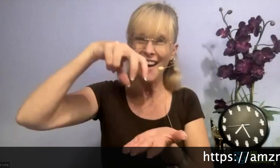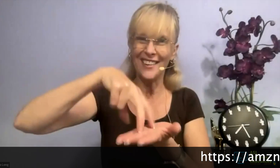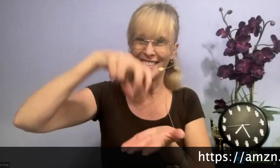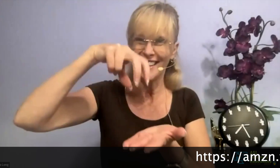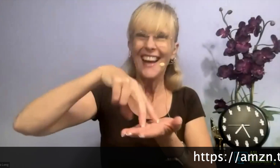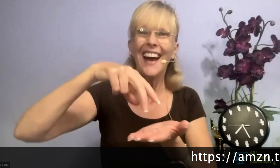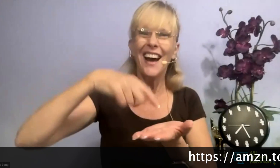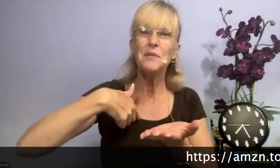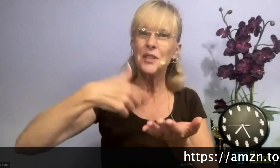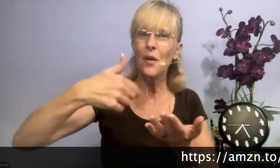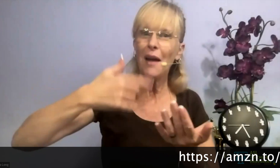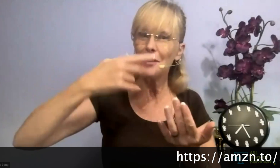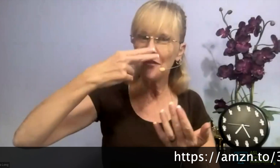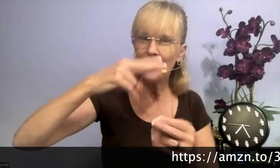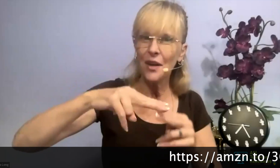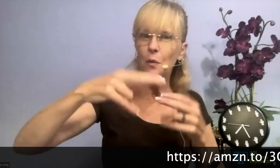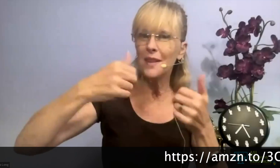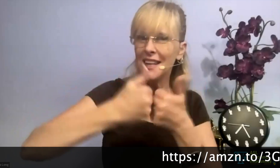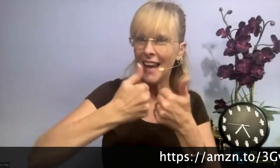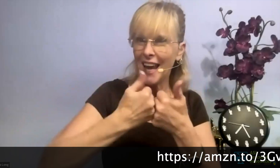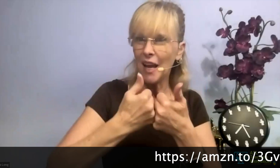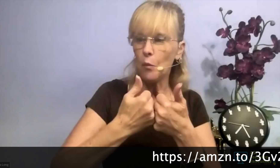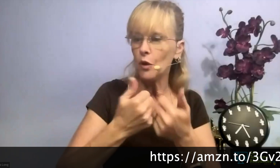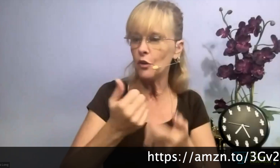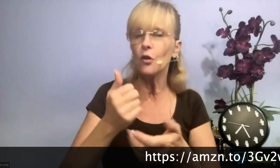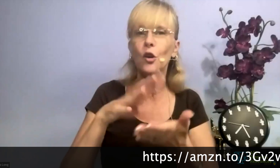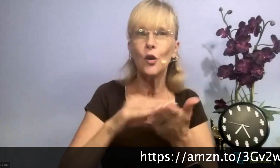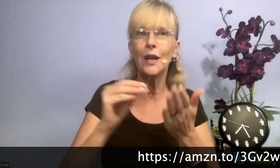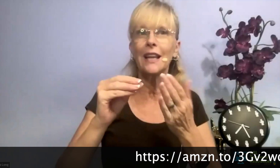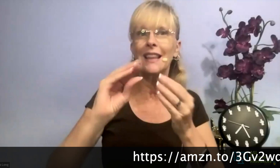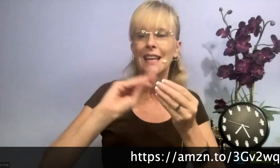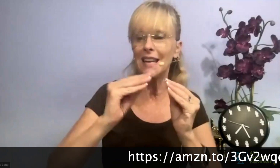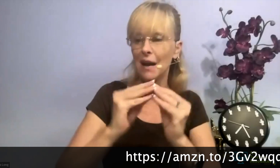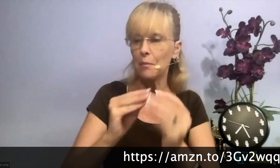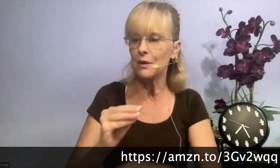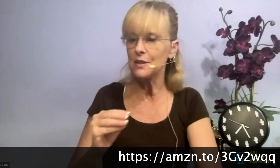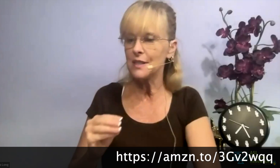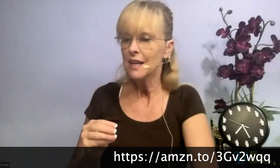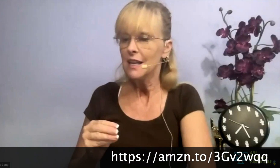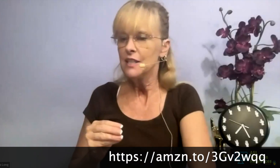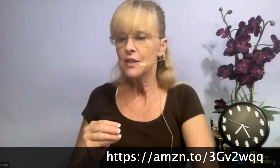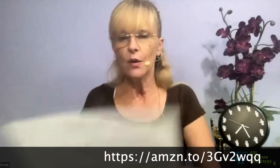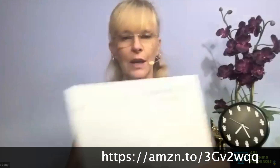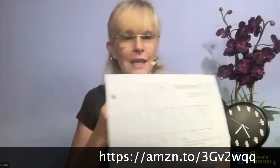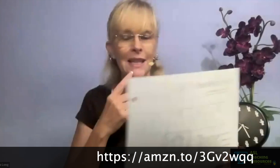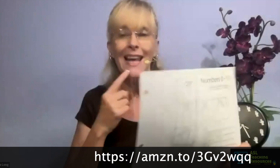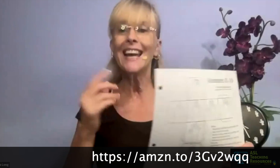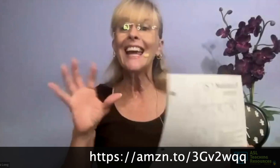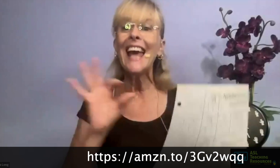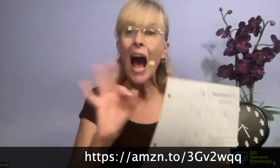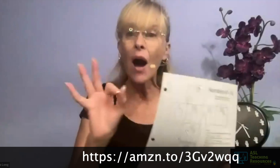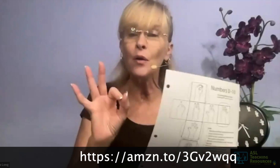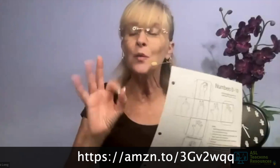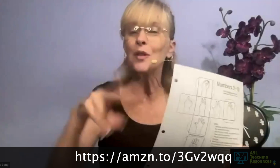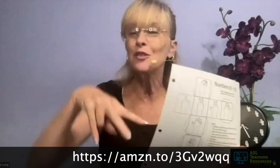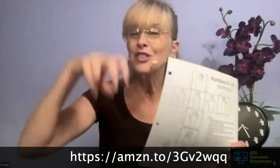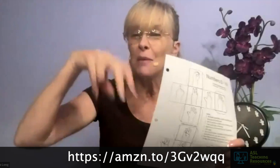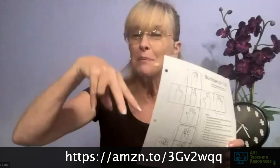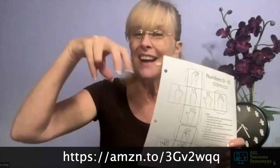down. So having fun with the game when you're learning the numbers. So, and then they can count when they're jumping up